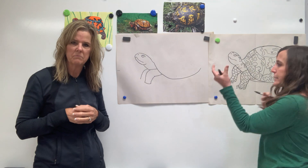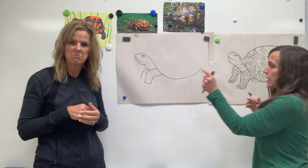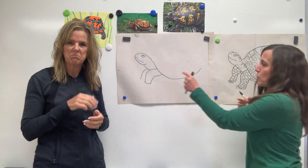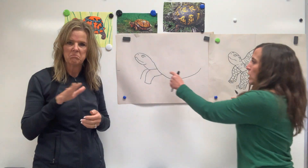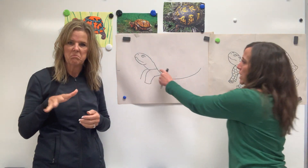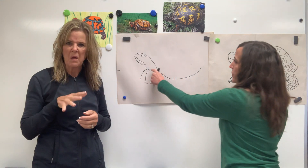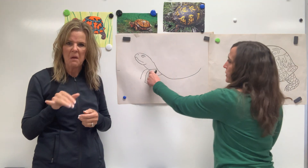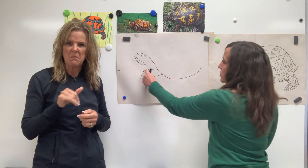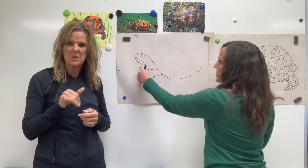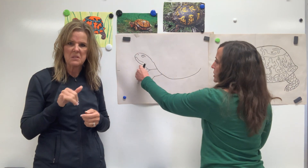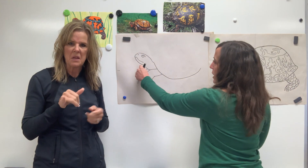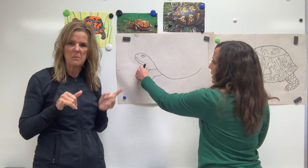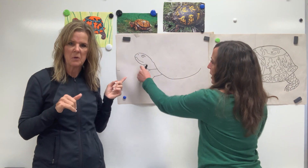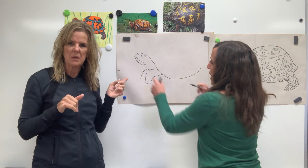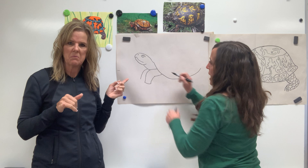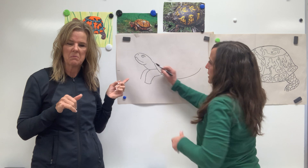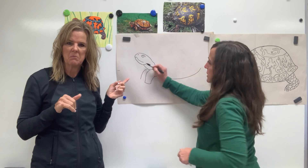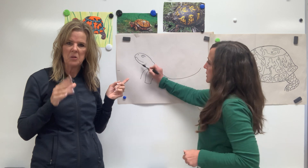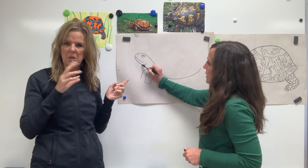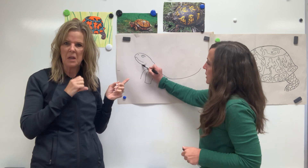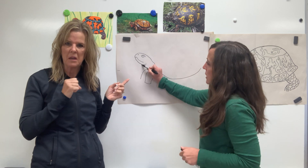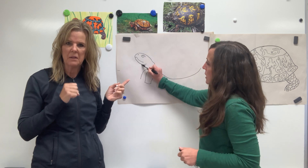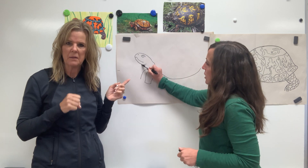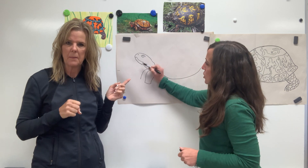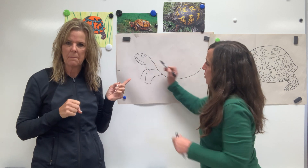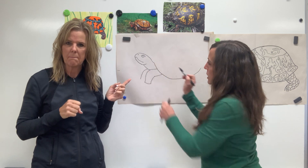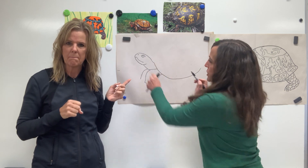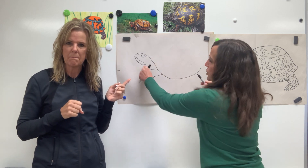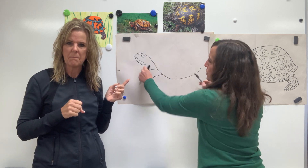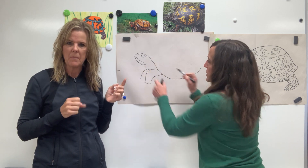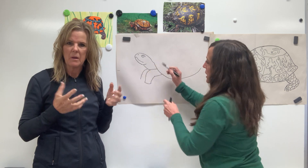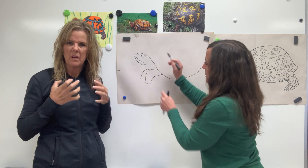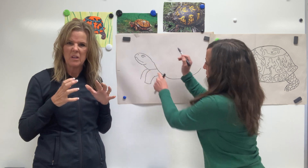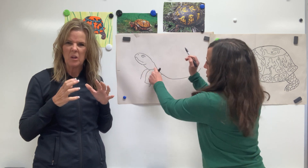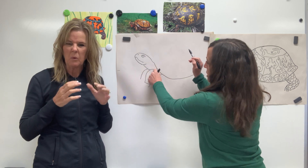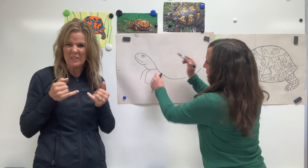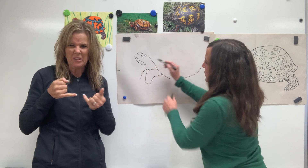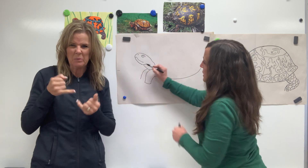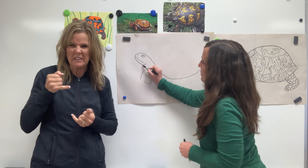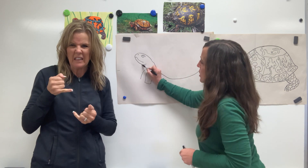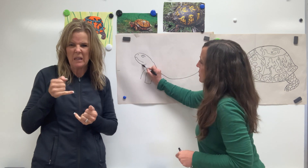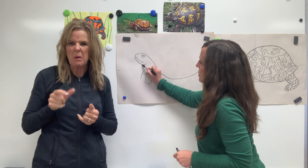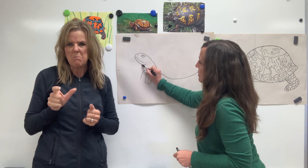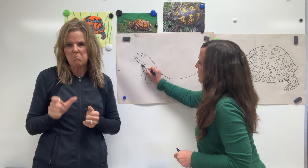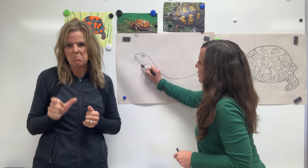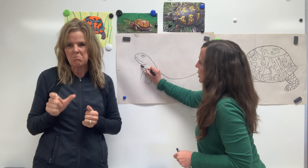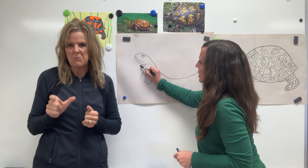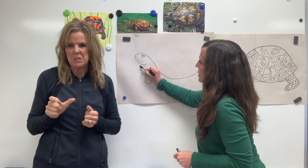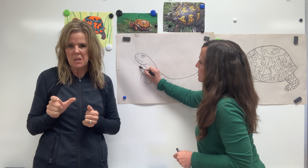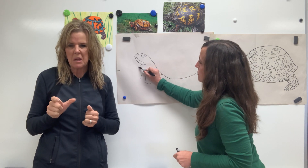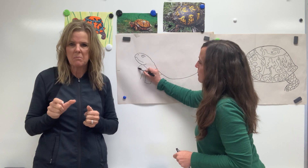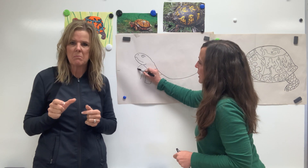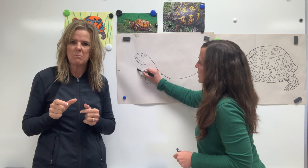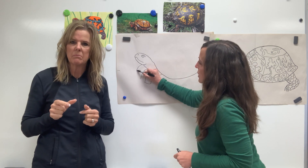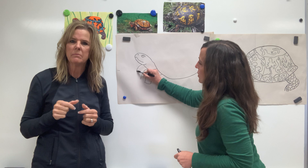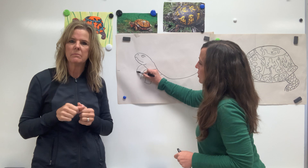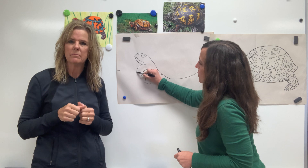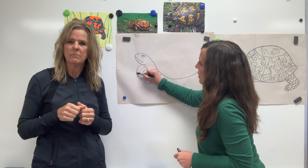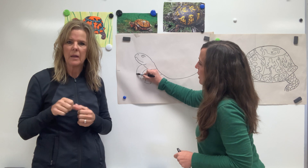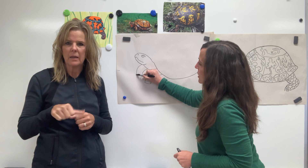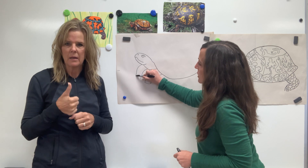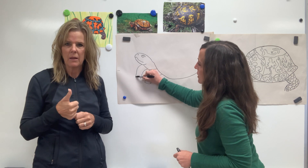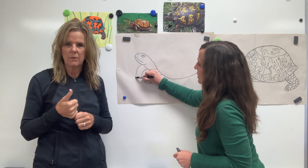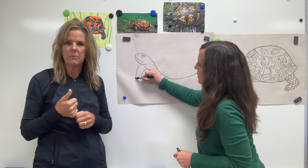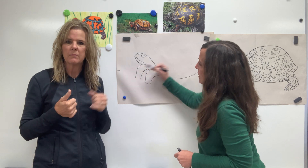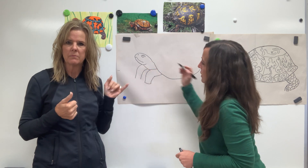about the same width, you can just kind of guess. You don't want it super skinny, but just about the same width. You're gonna make another